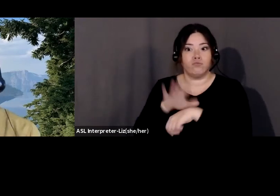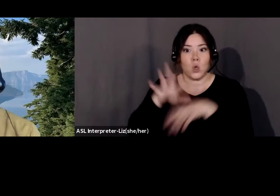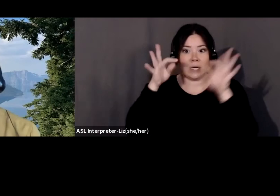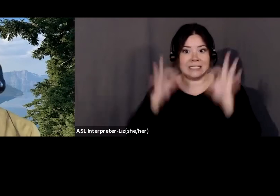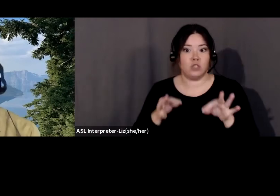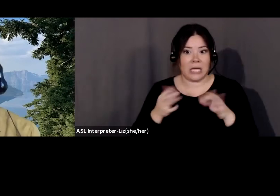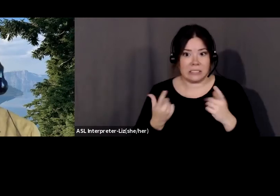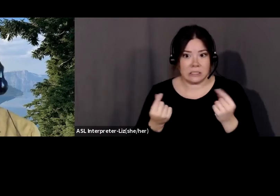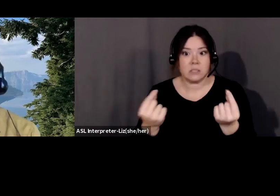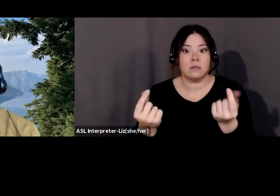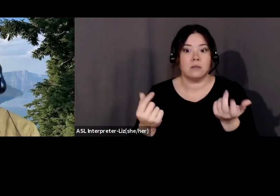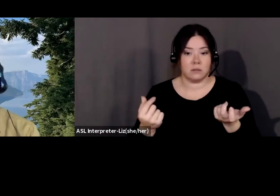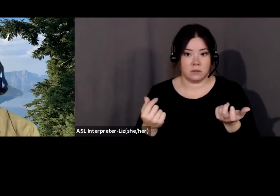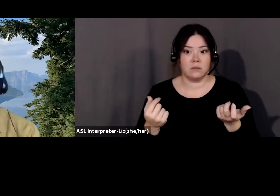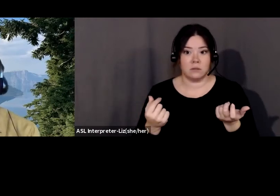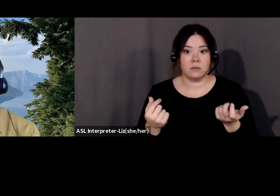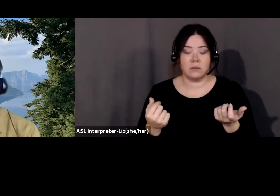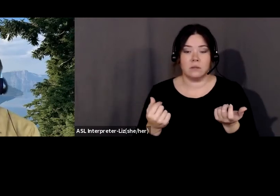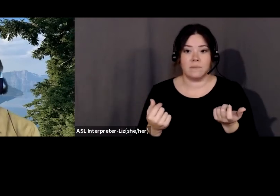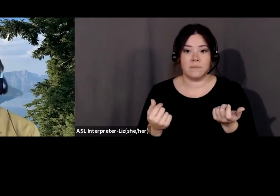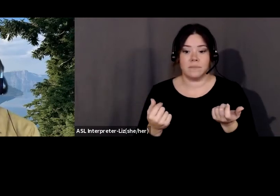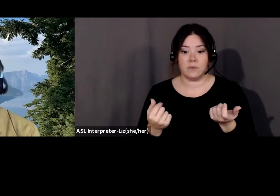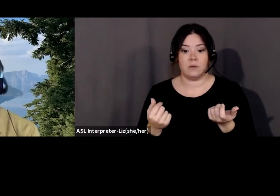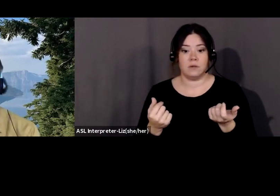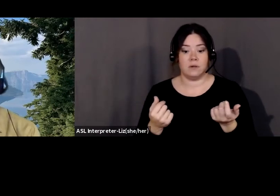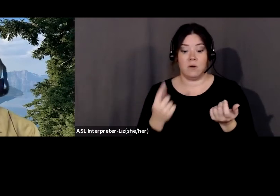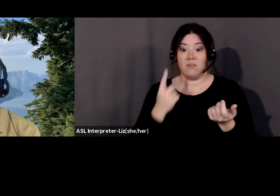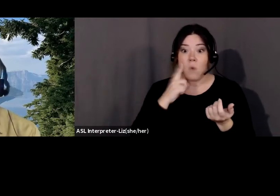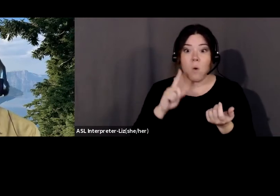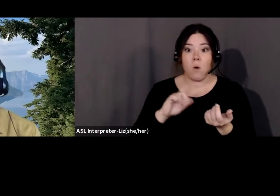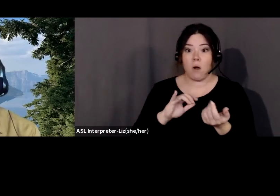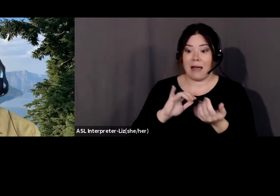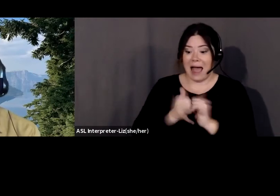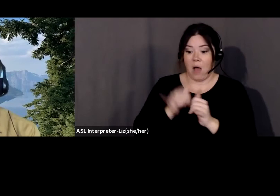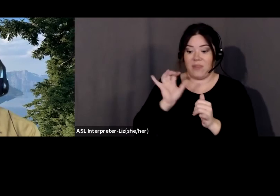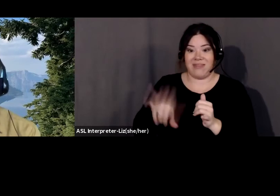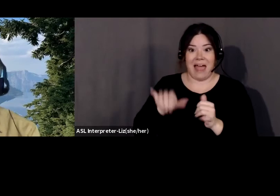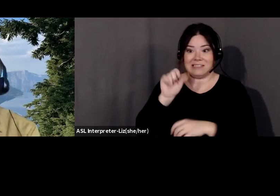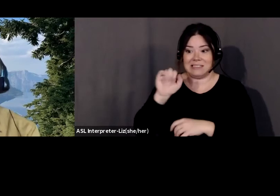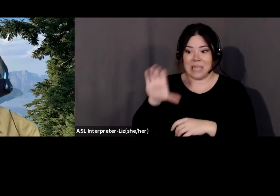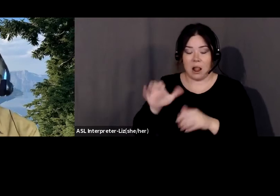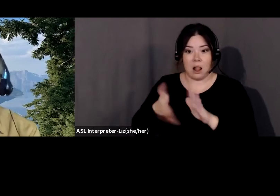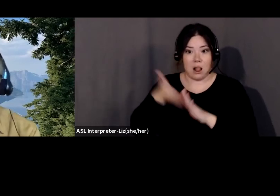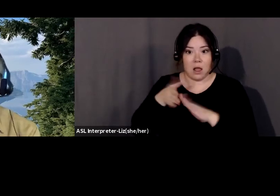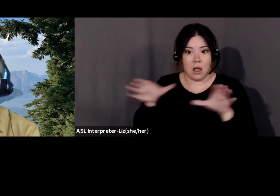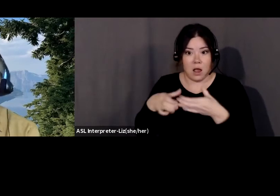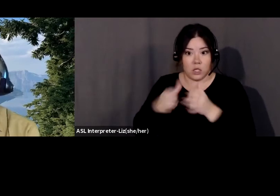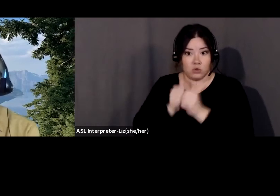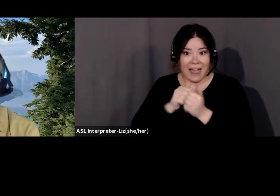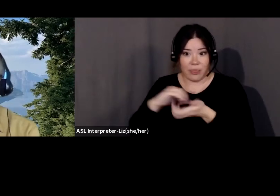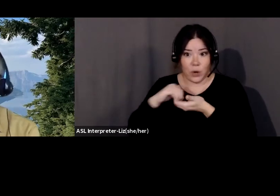both with regard to how you work together as a SILC, but also how you achieve your